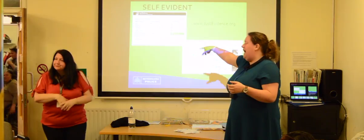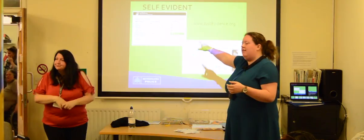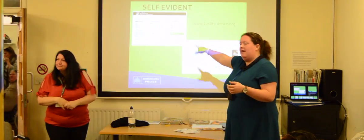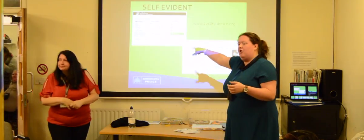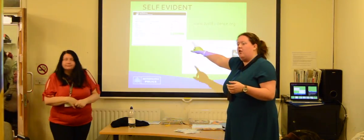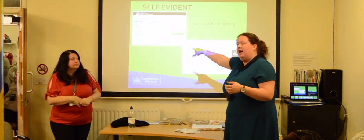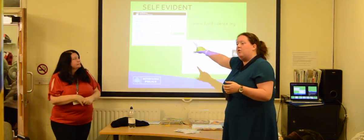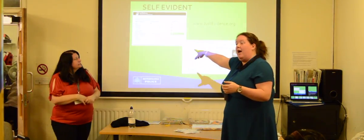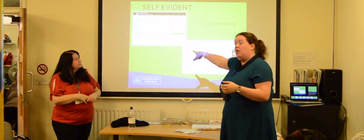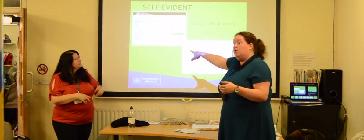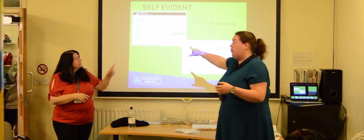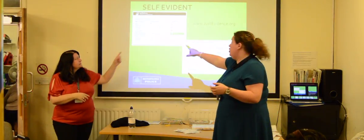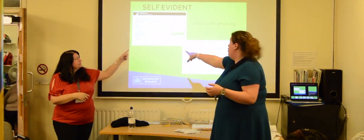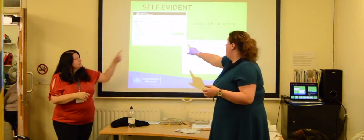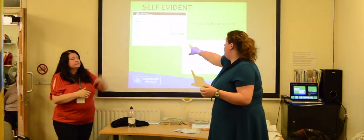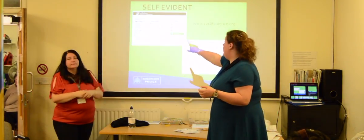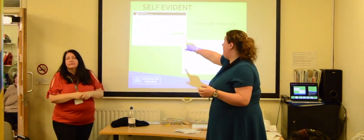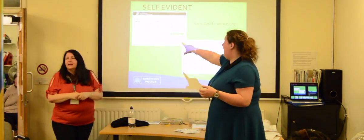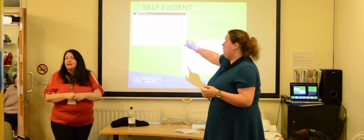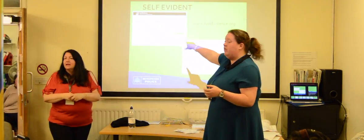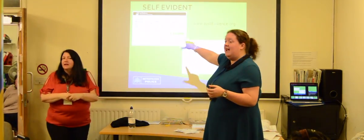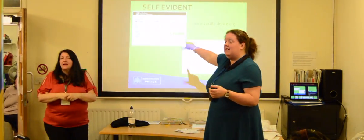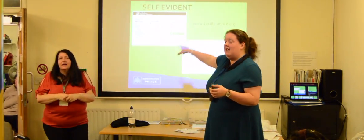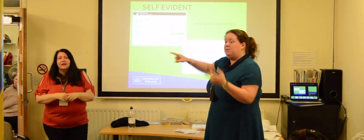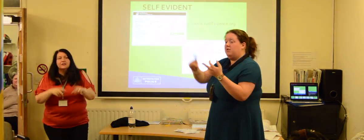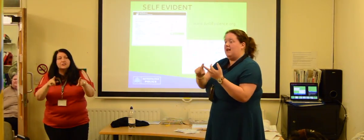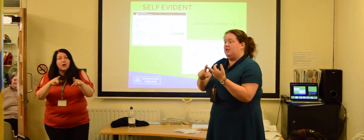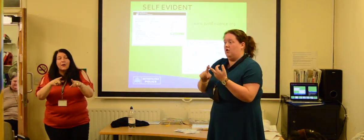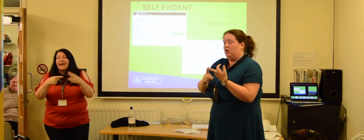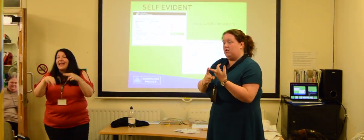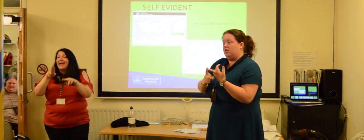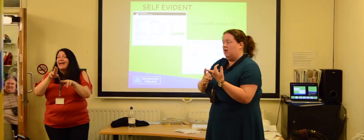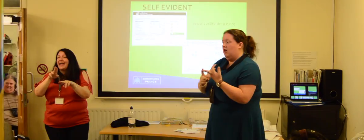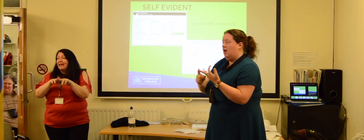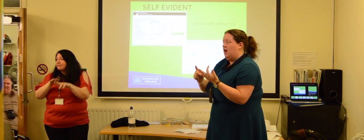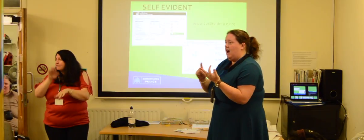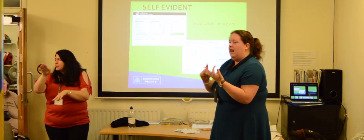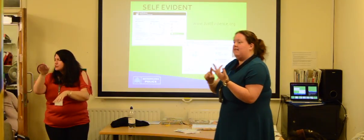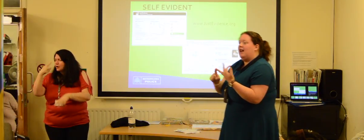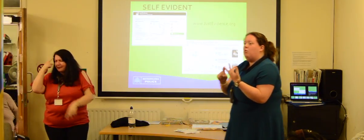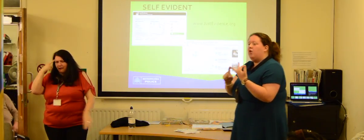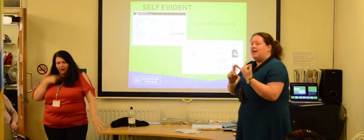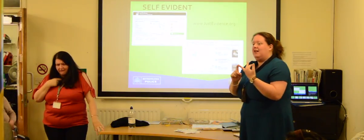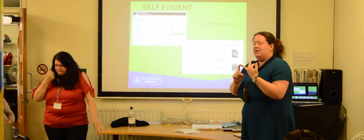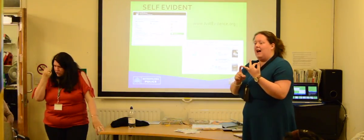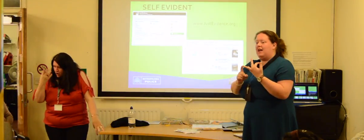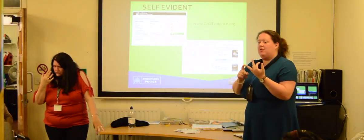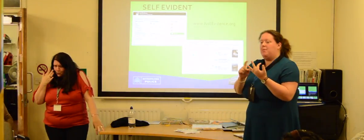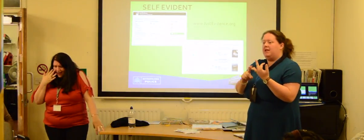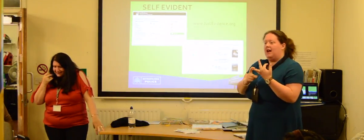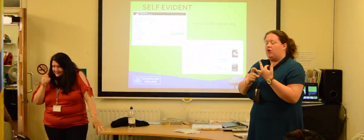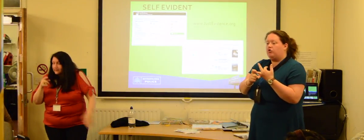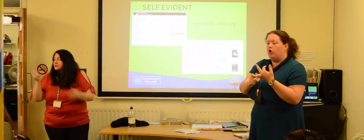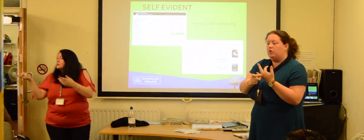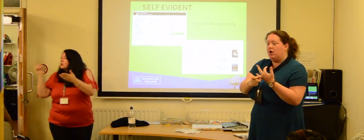There's an access log on it as well, so you can see exactly what date and time you sent it to us, and exactly what date and time